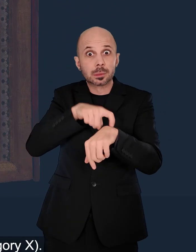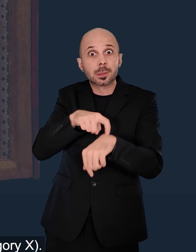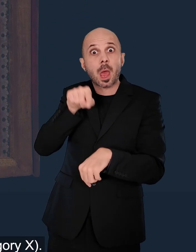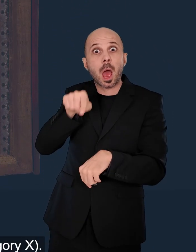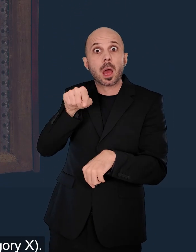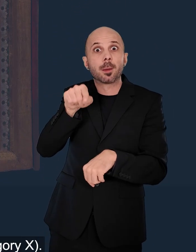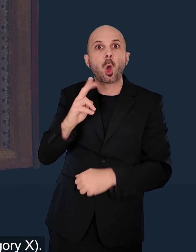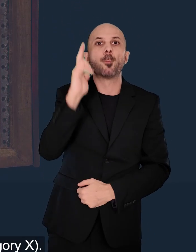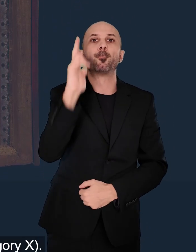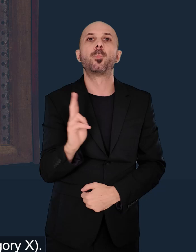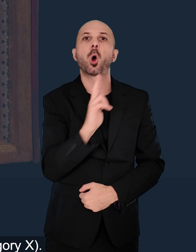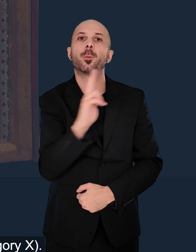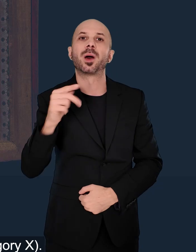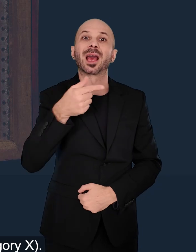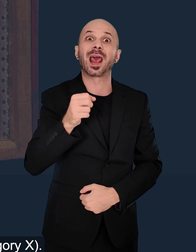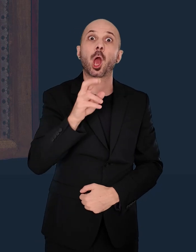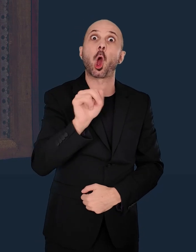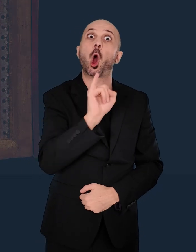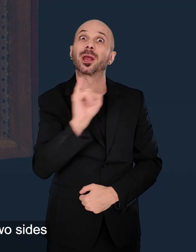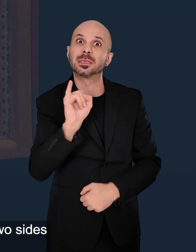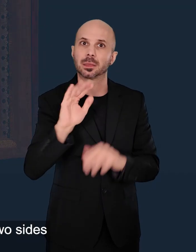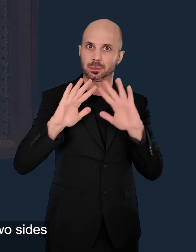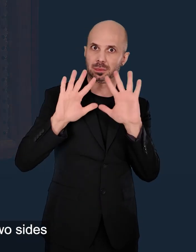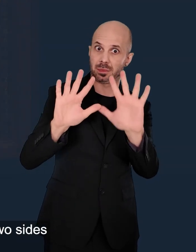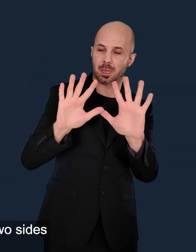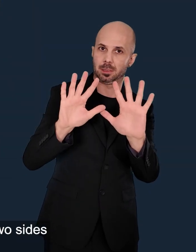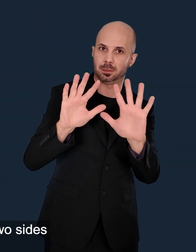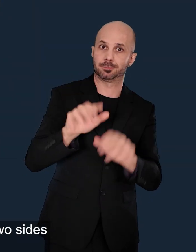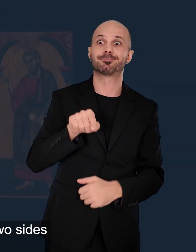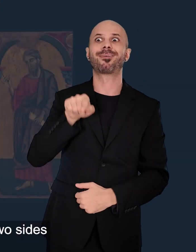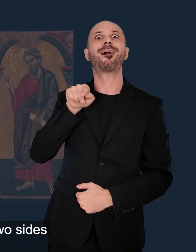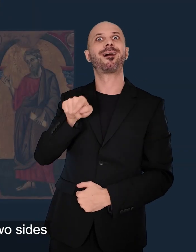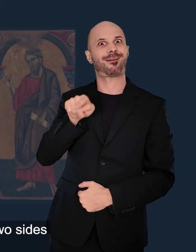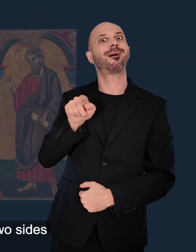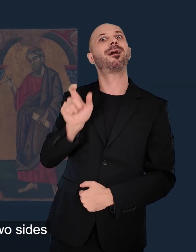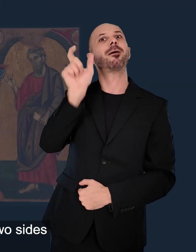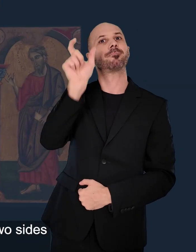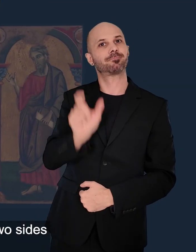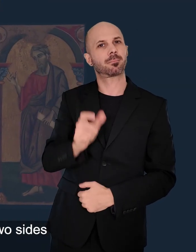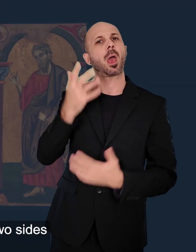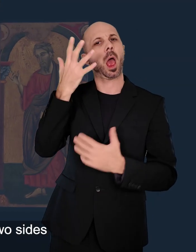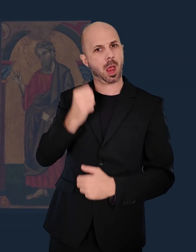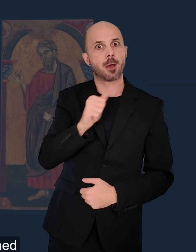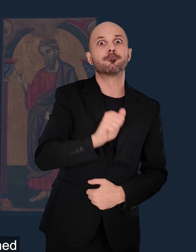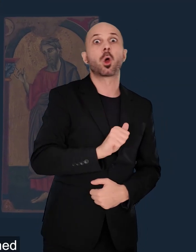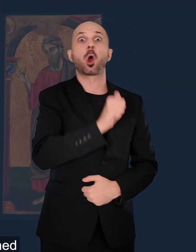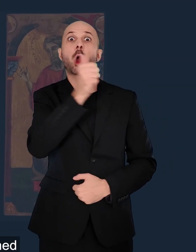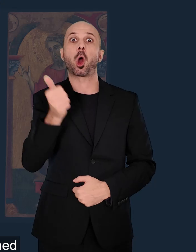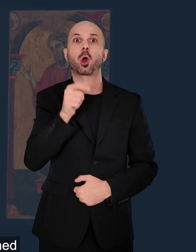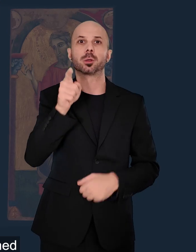papacy of Pope Gregory X. The same artist also painted a two-sides wooden panel, known as